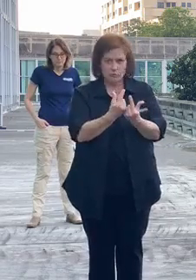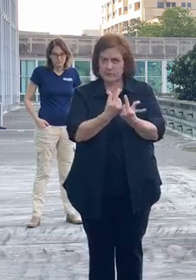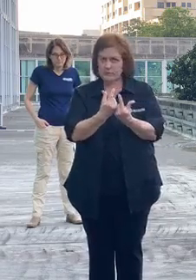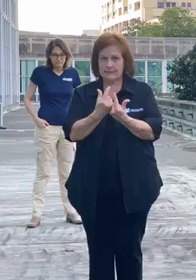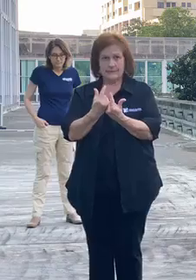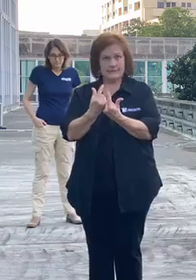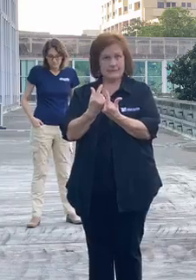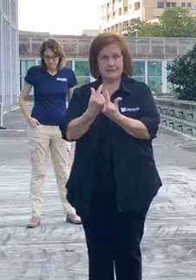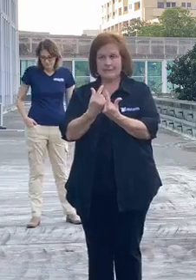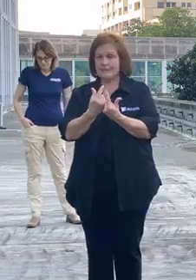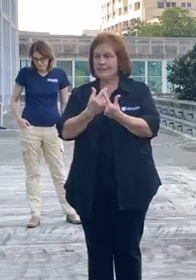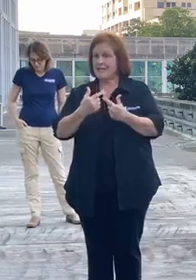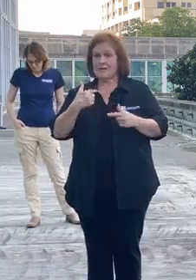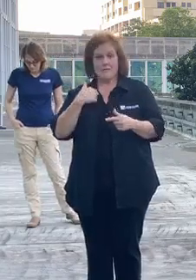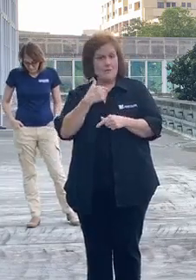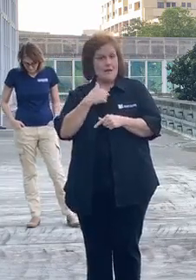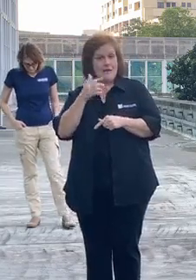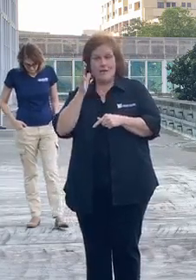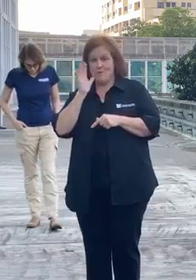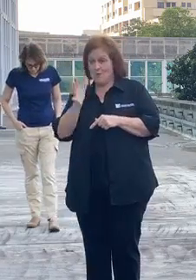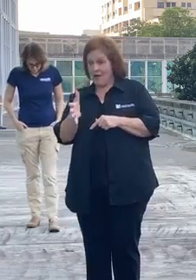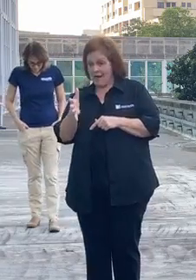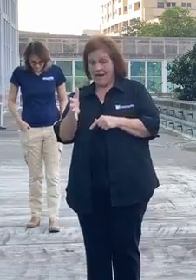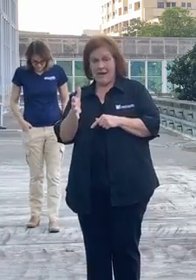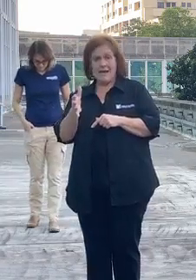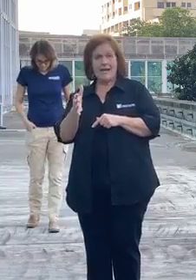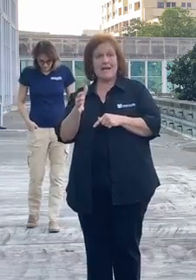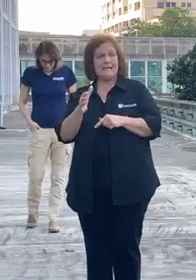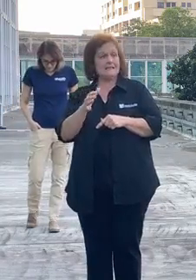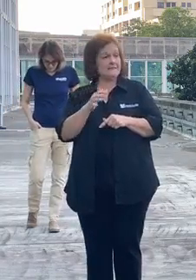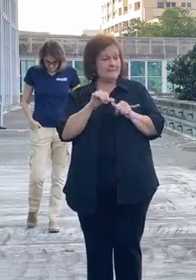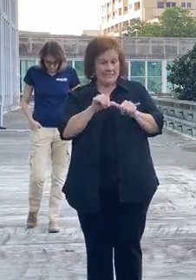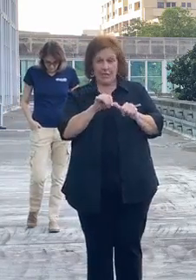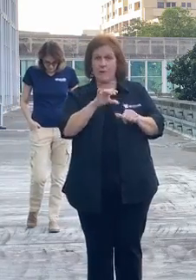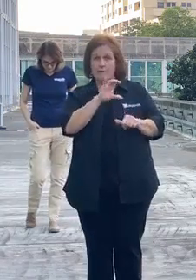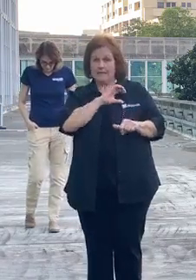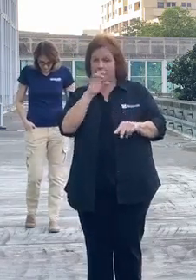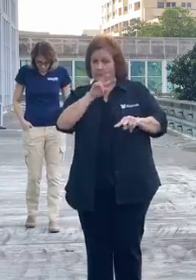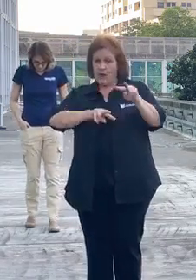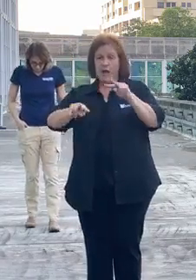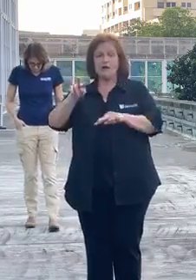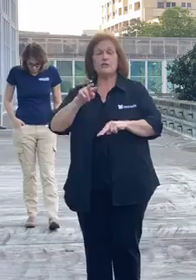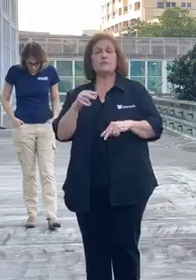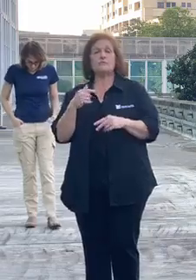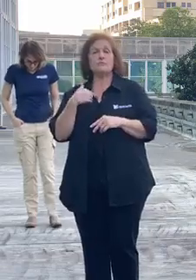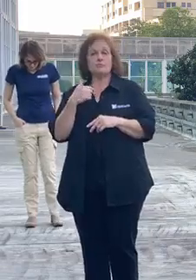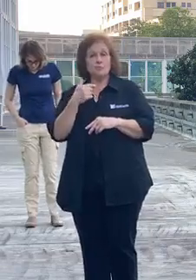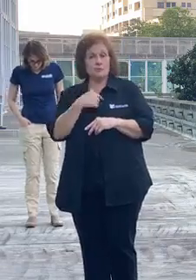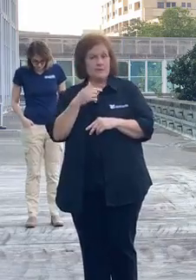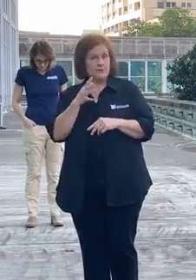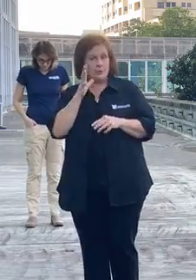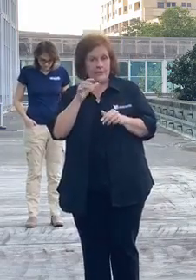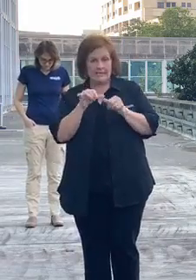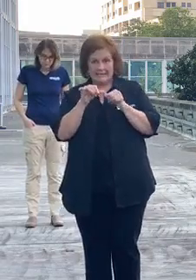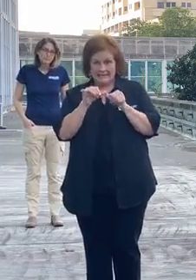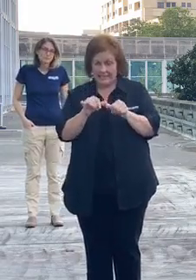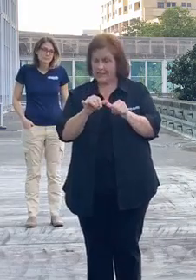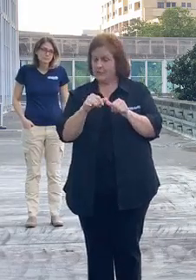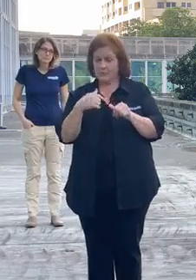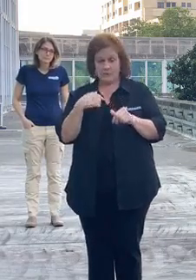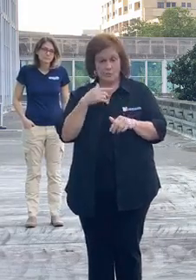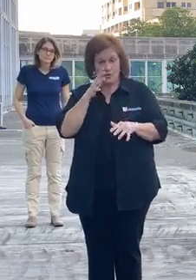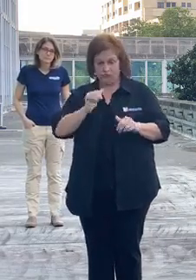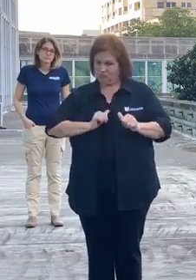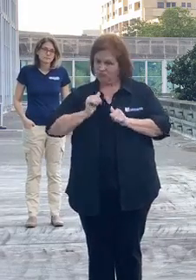time, epic, that's ethical policing. So we will be doing that, but we will be